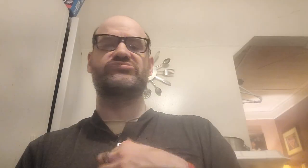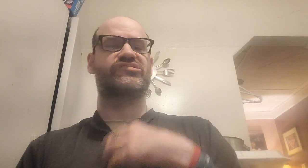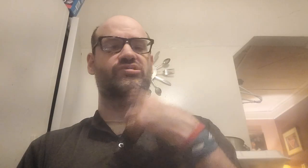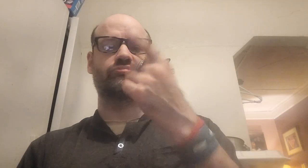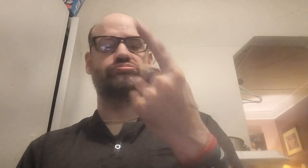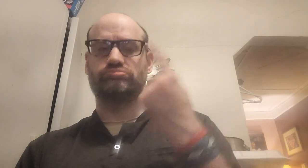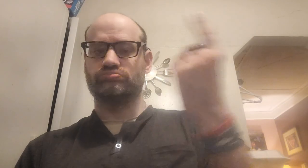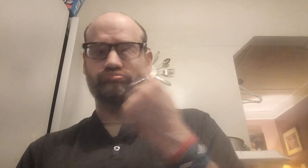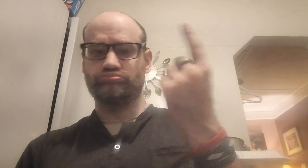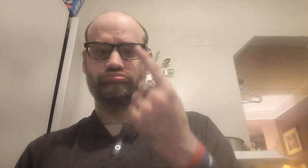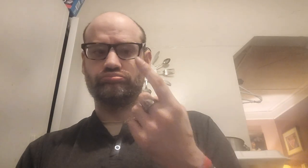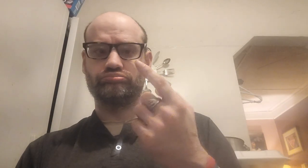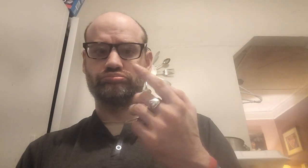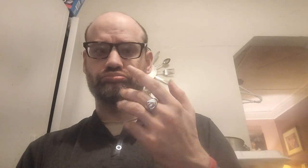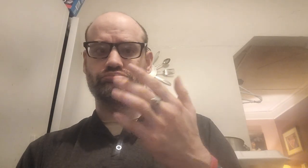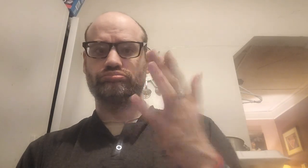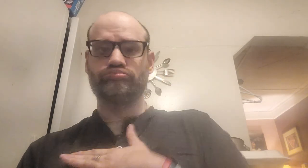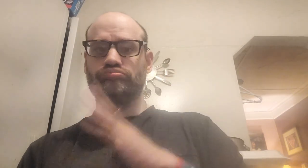I tell you my story.